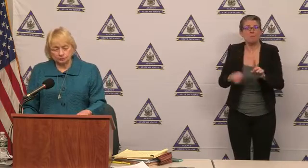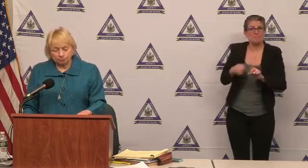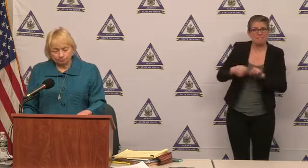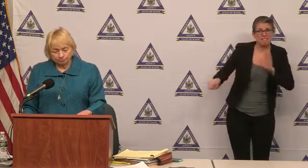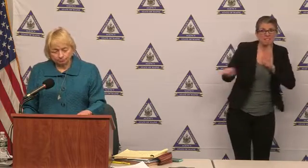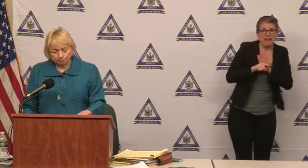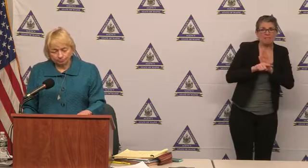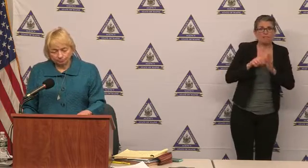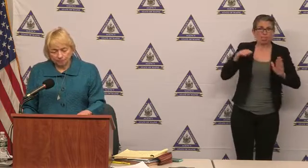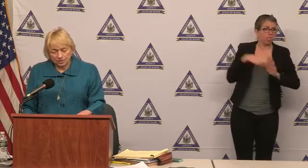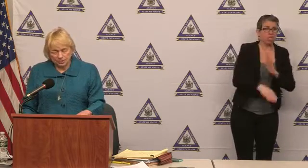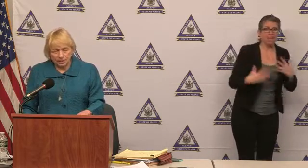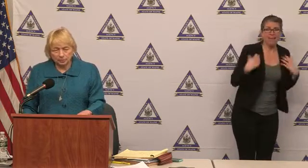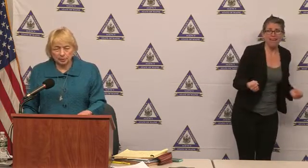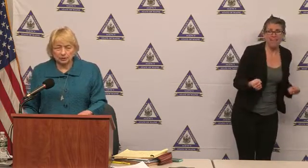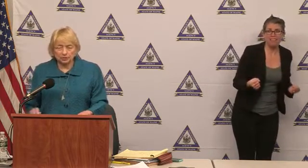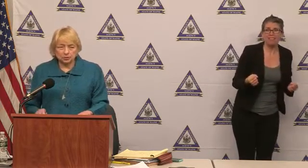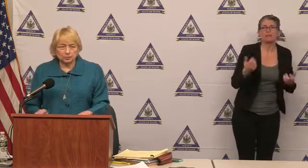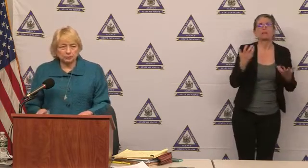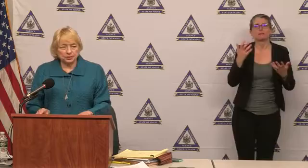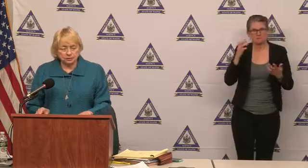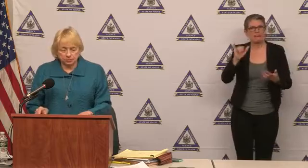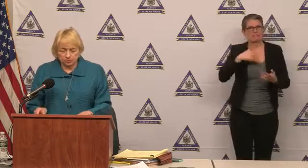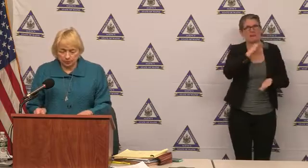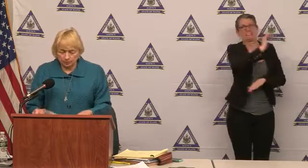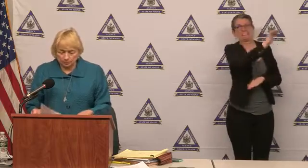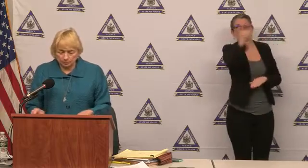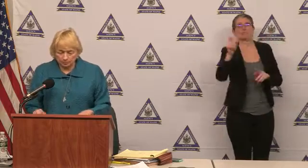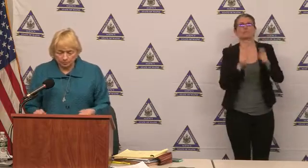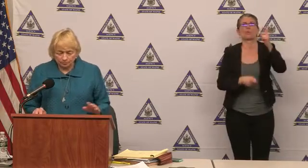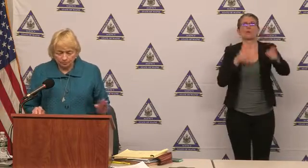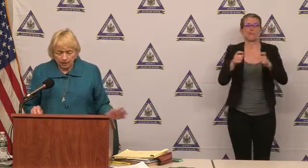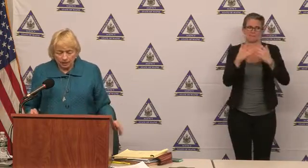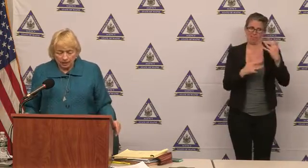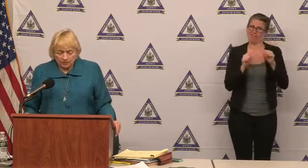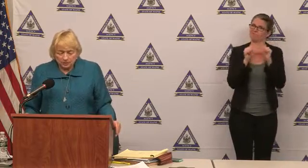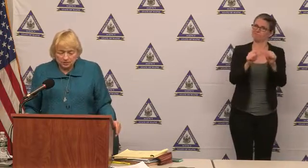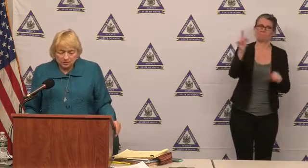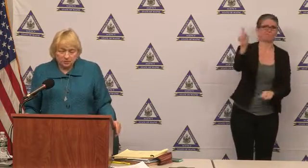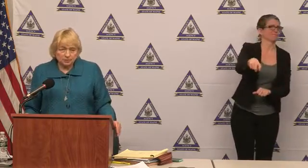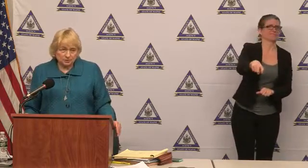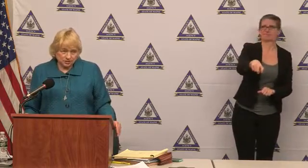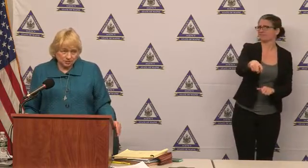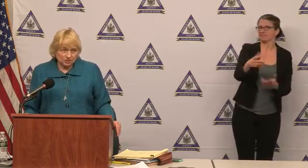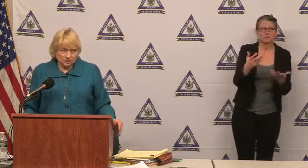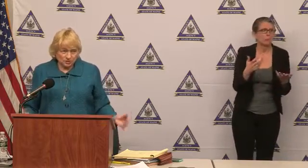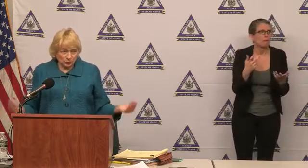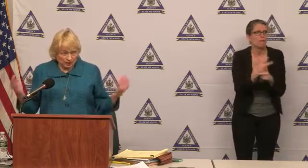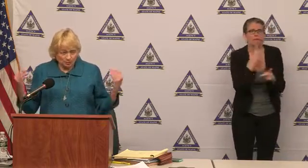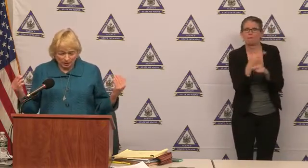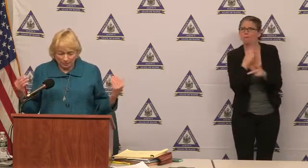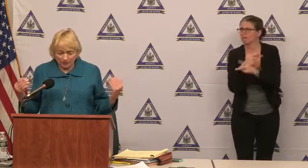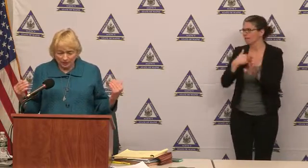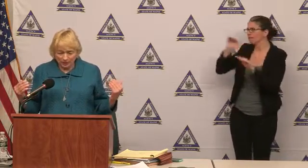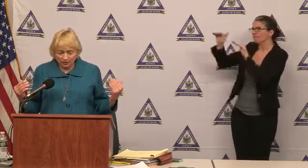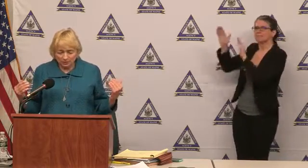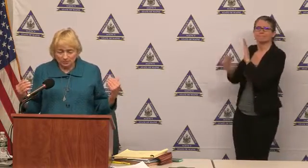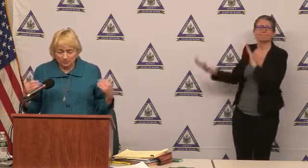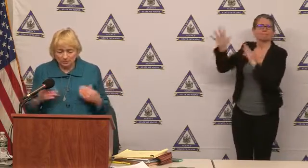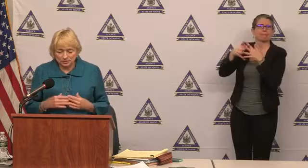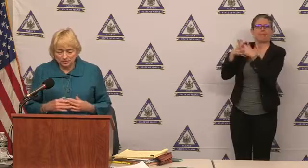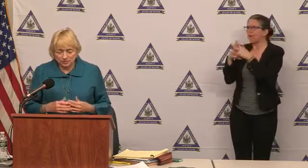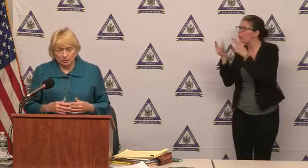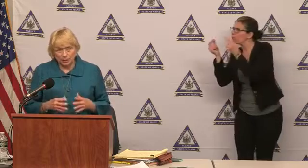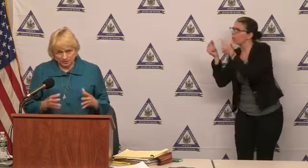shortage? Something I plan to do as soon as possible. These are the types of considerations that weigh on my mind as